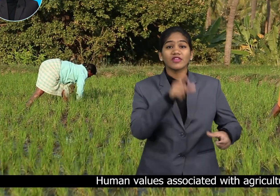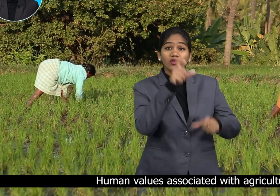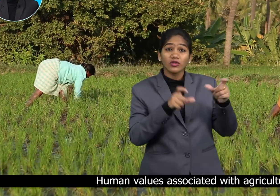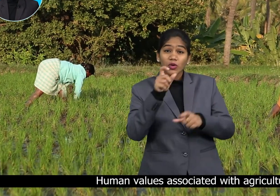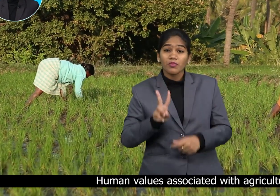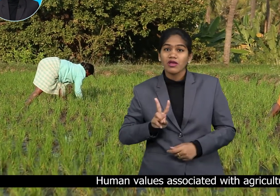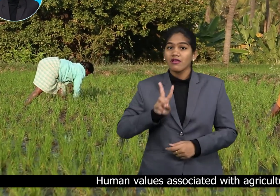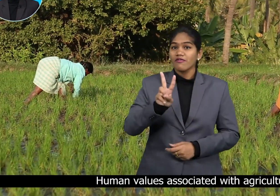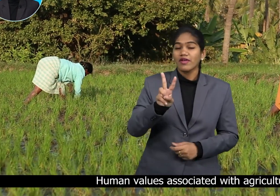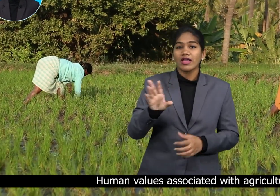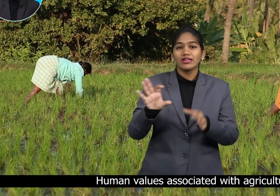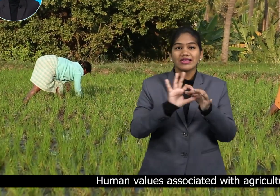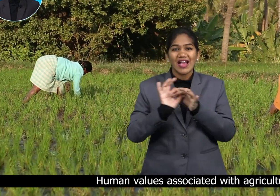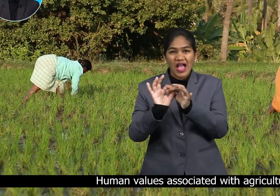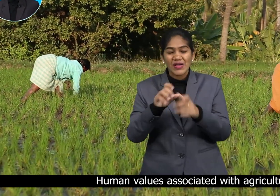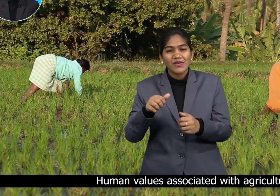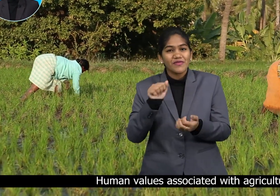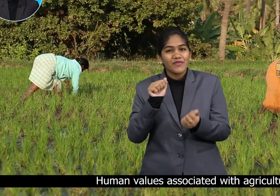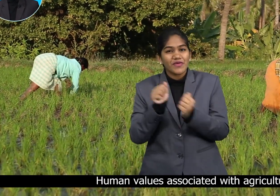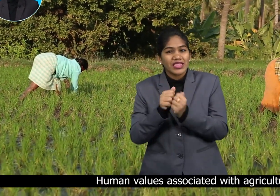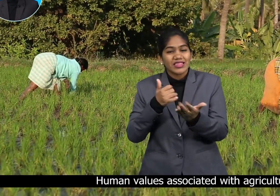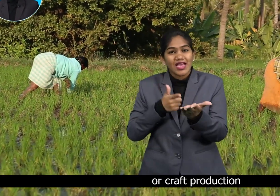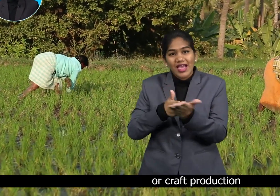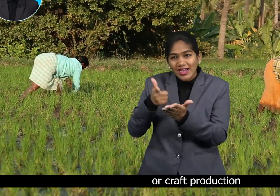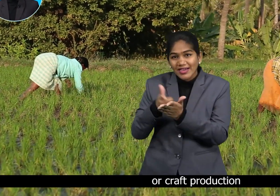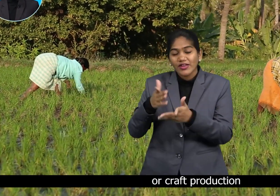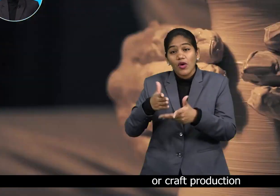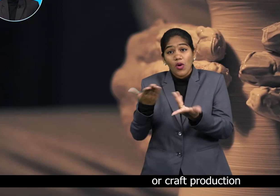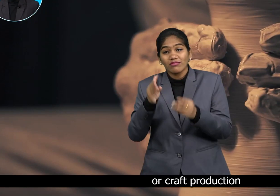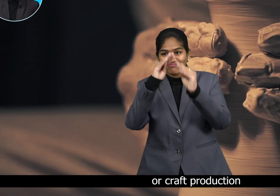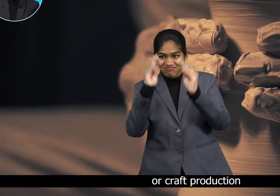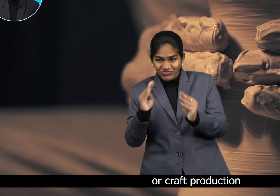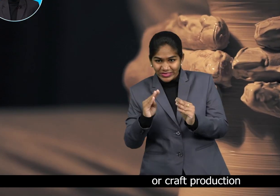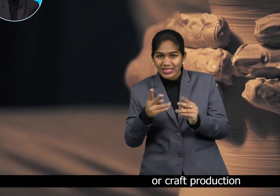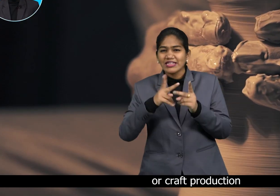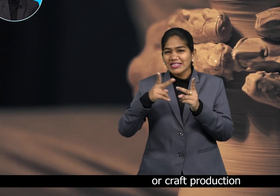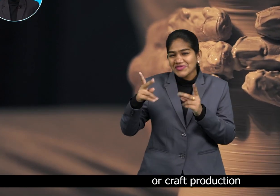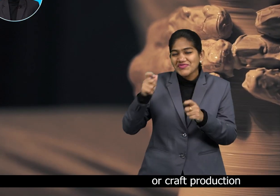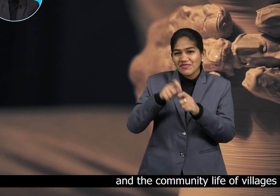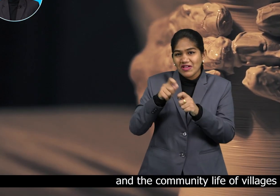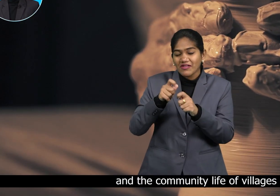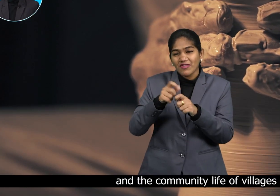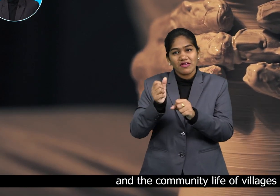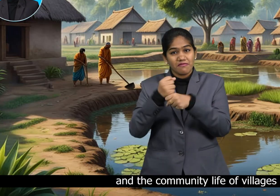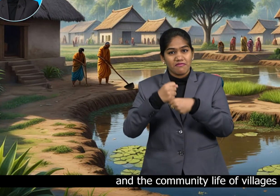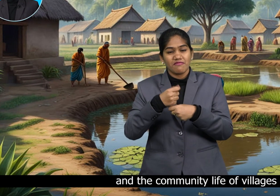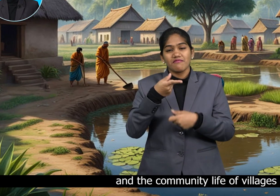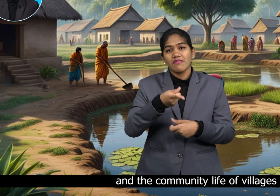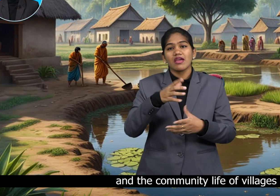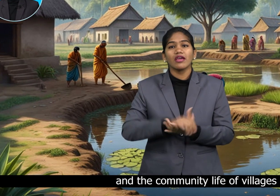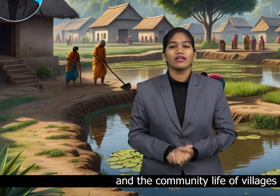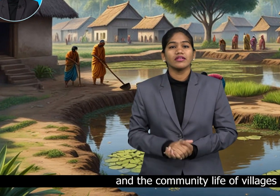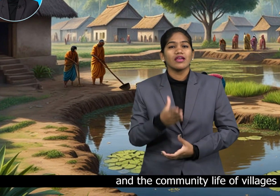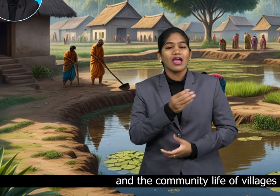Human values associated with agricultural or craft production and the community life